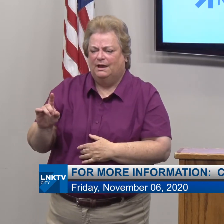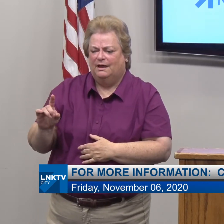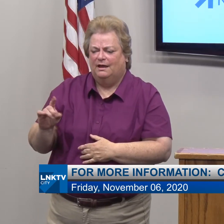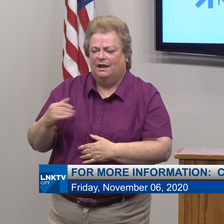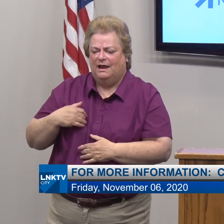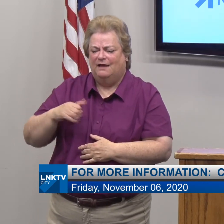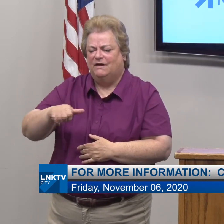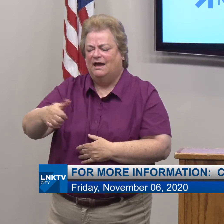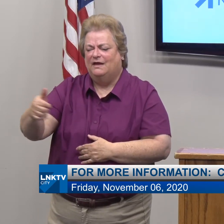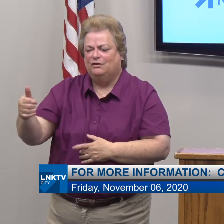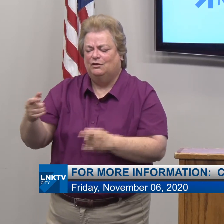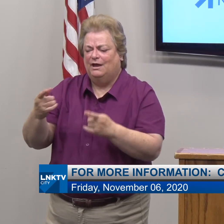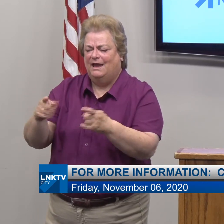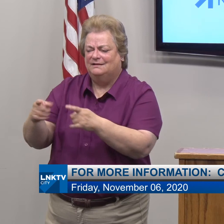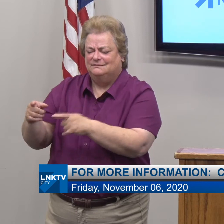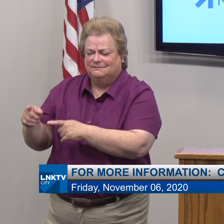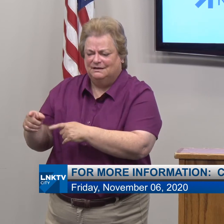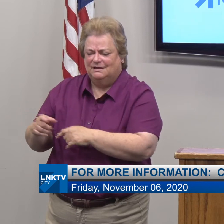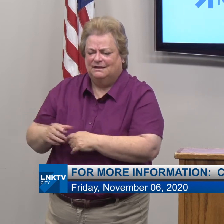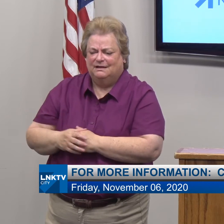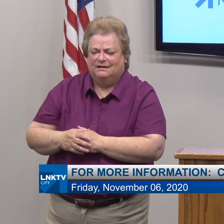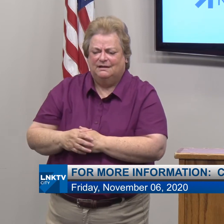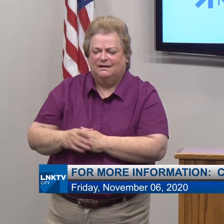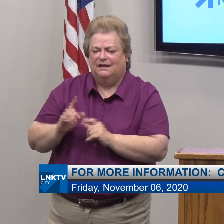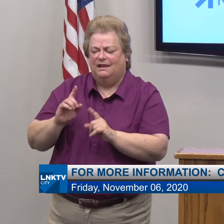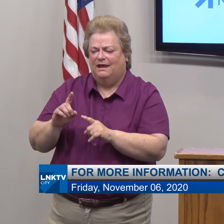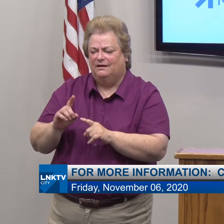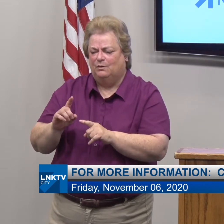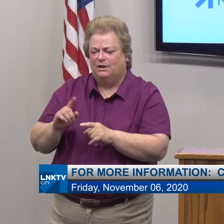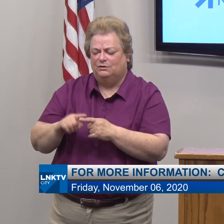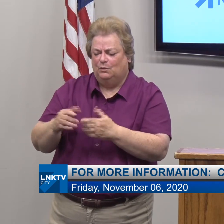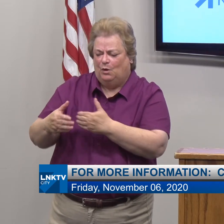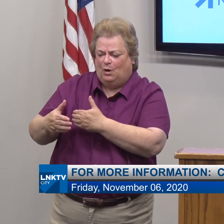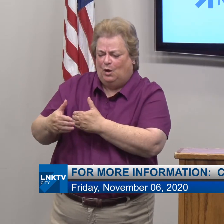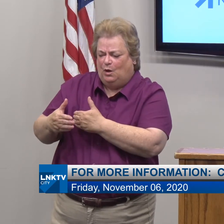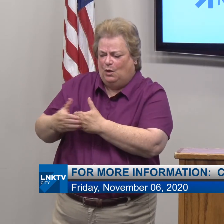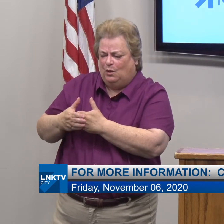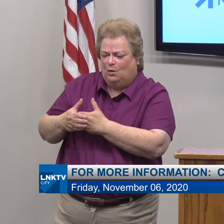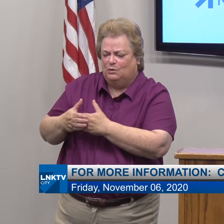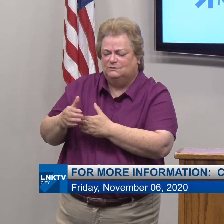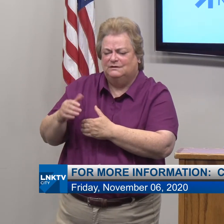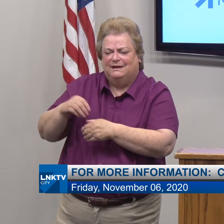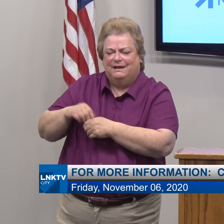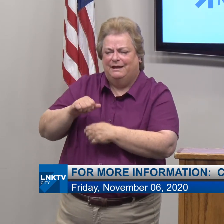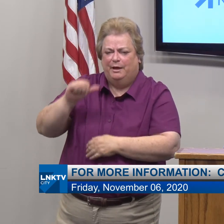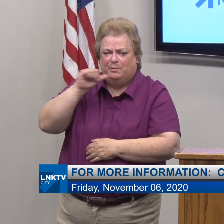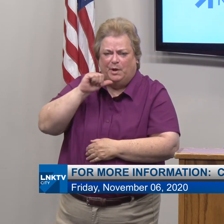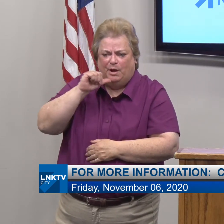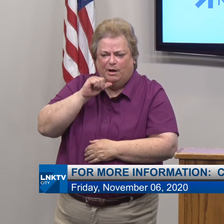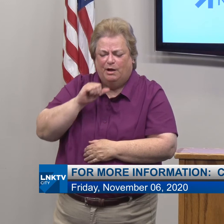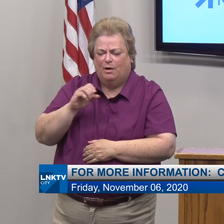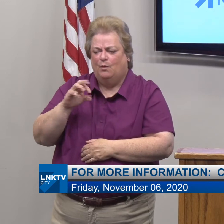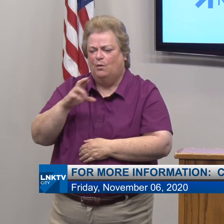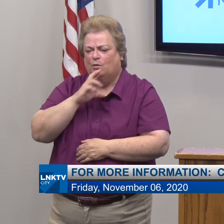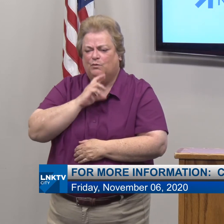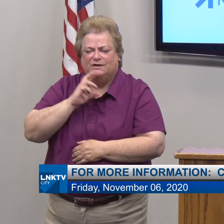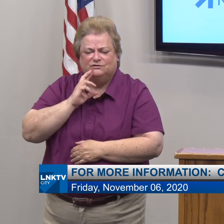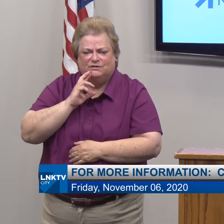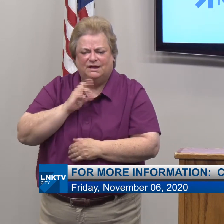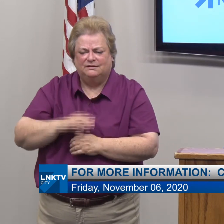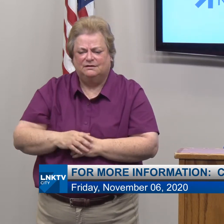other activities going on, like being in close proximity at a bar or a restaurant.